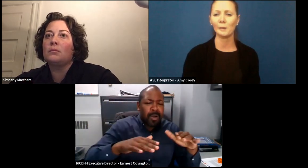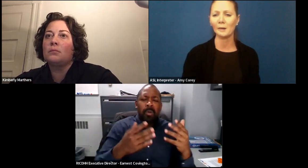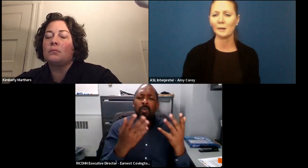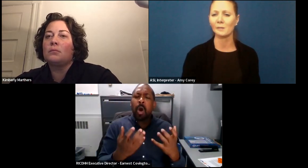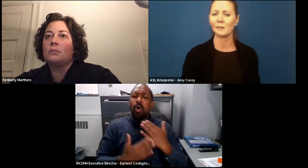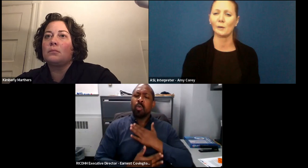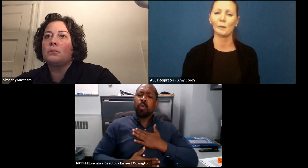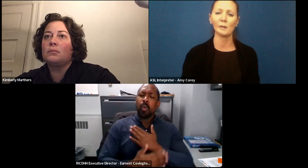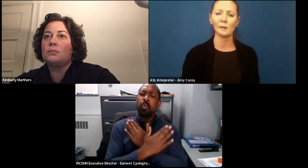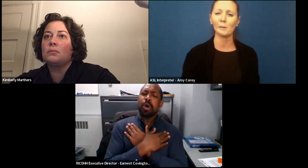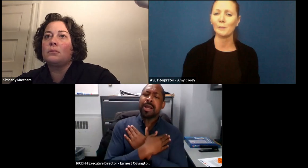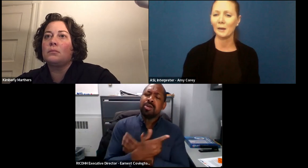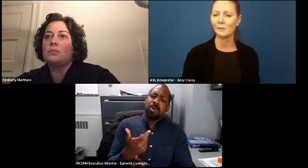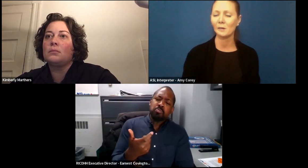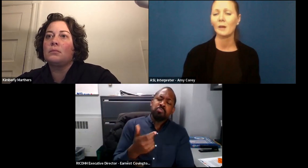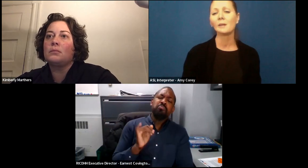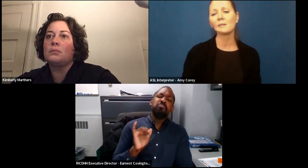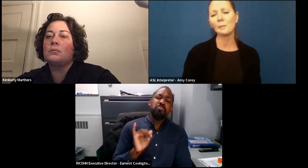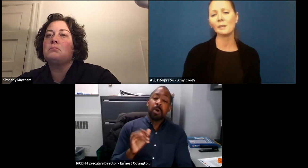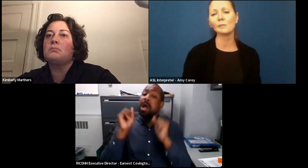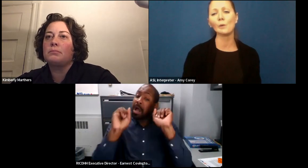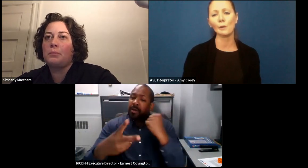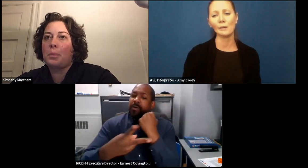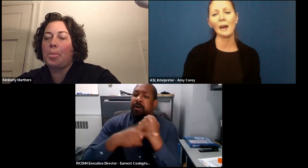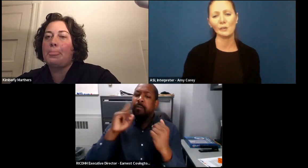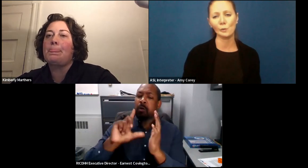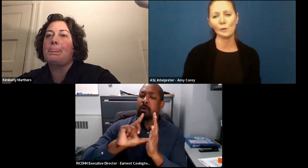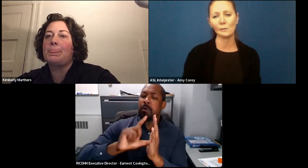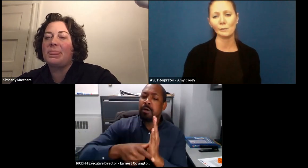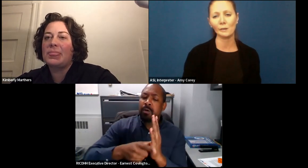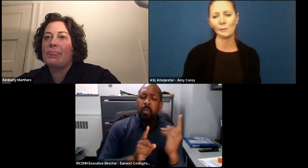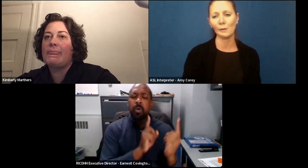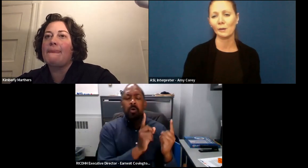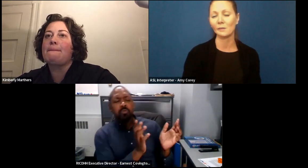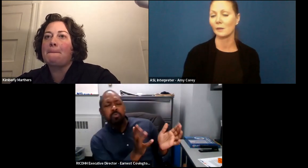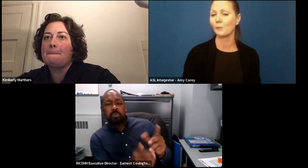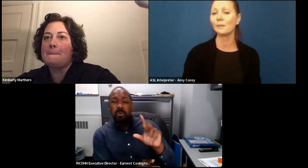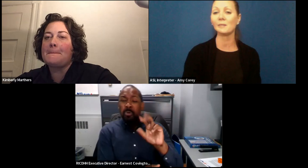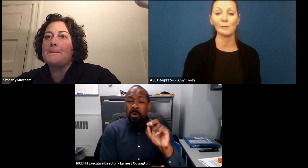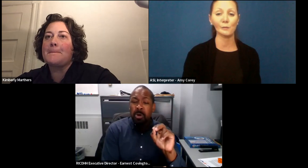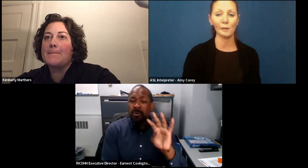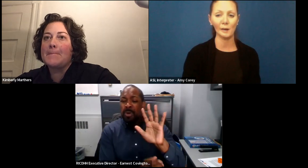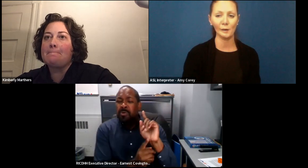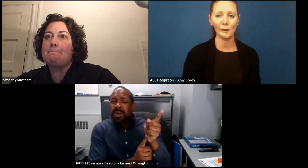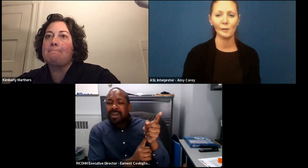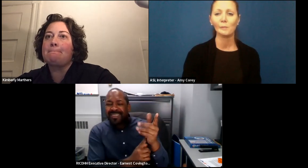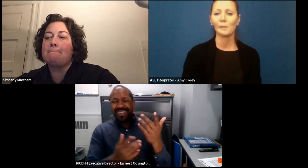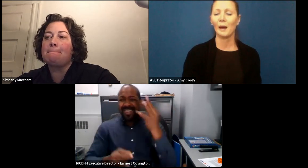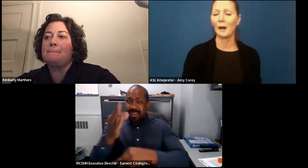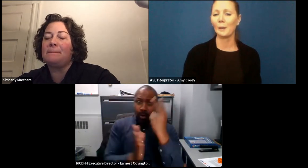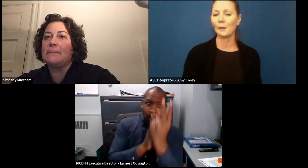hour meetings that are politically based, something that's more of a casual experience that can be saved for